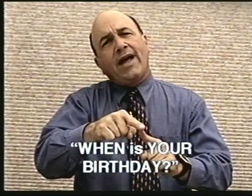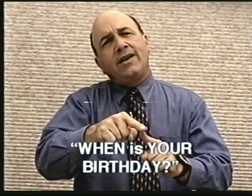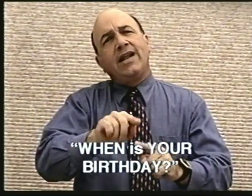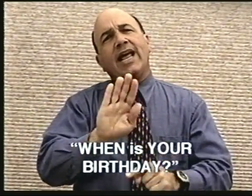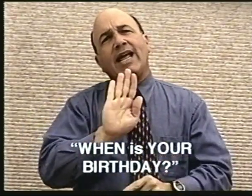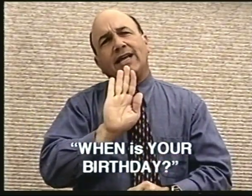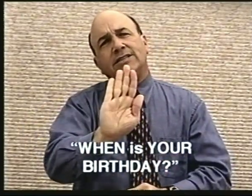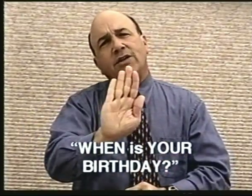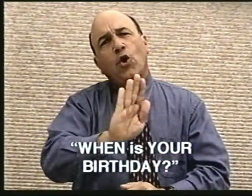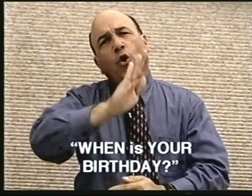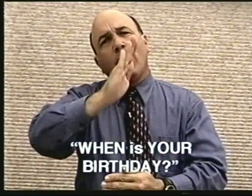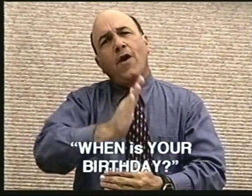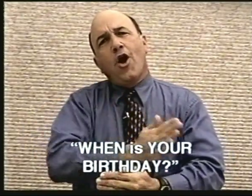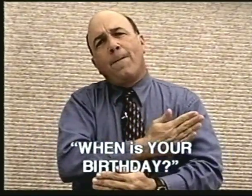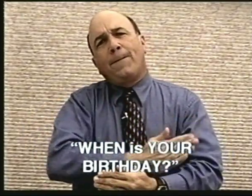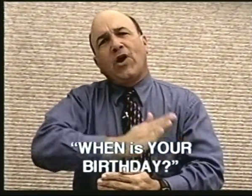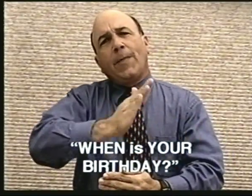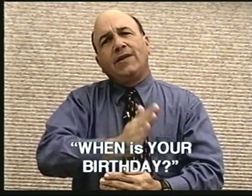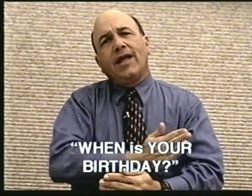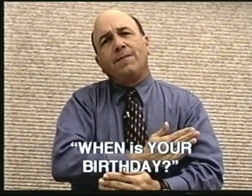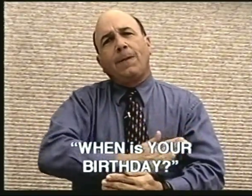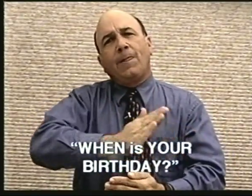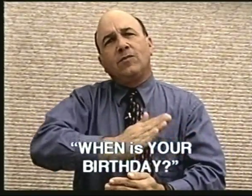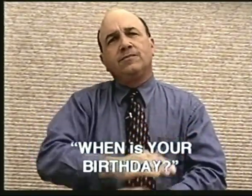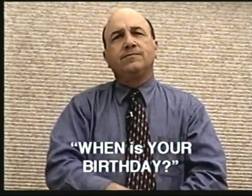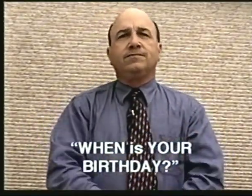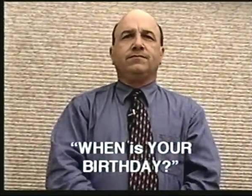When is your birthday?